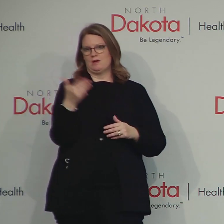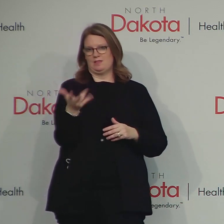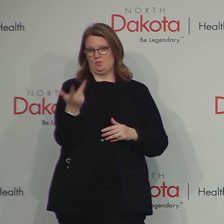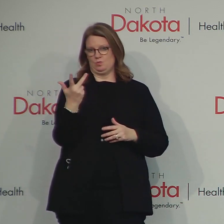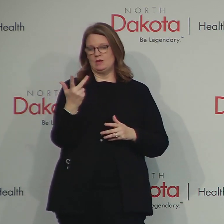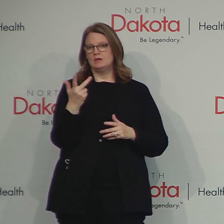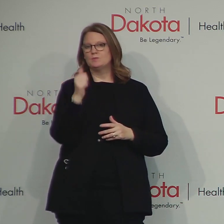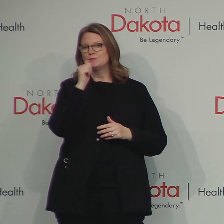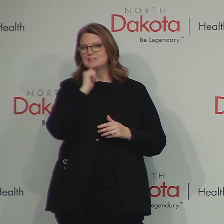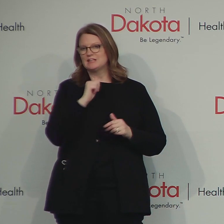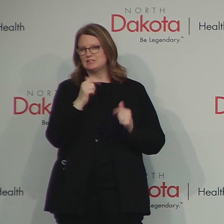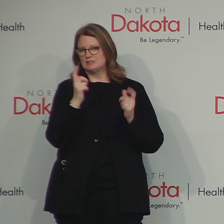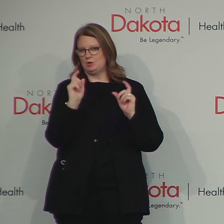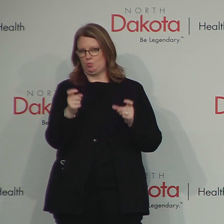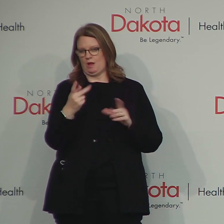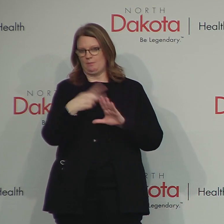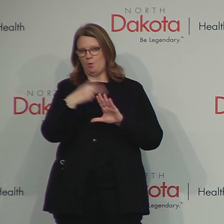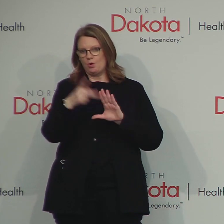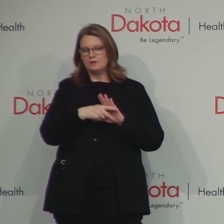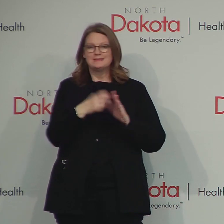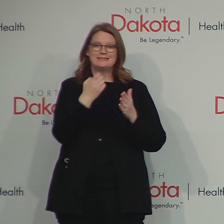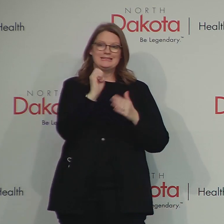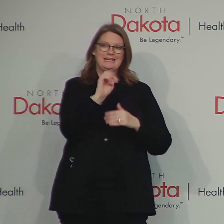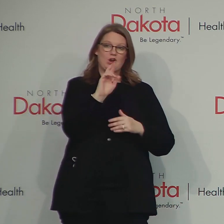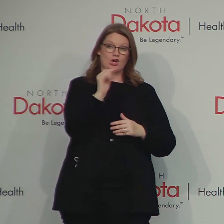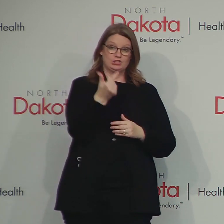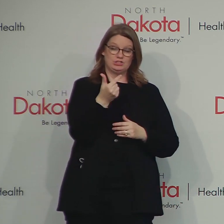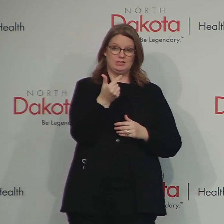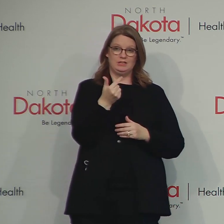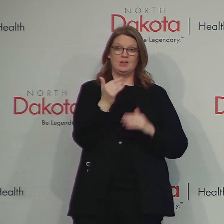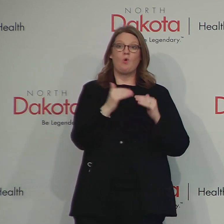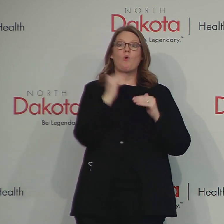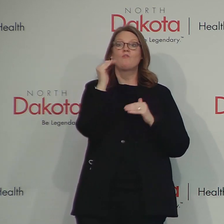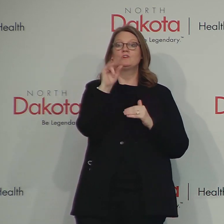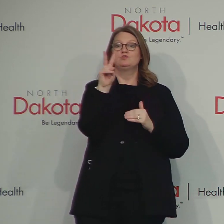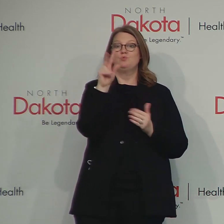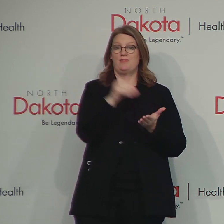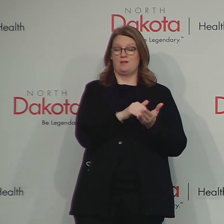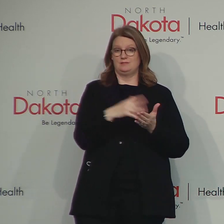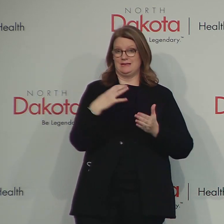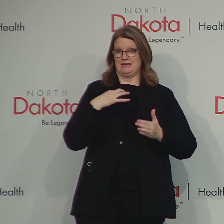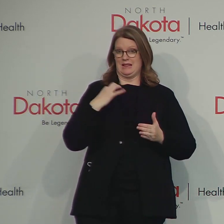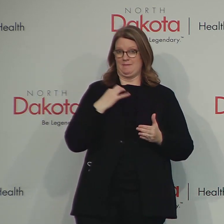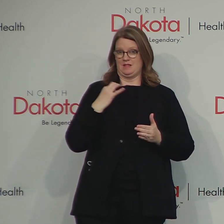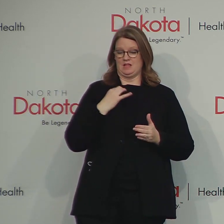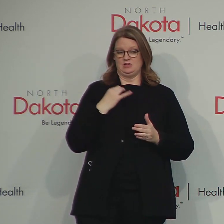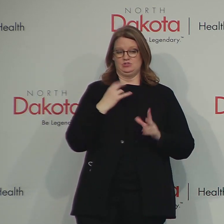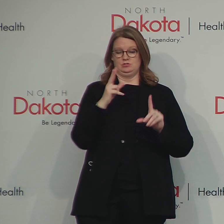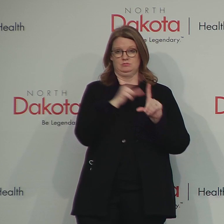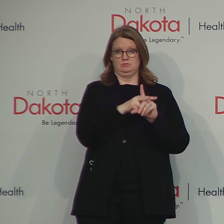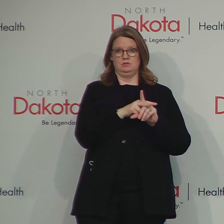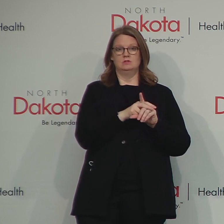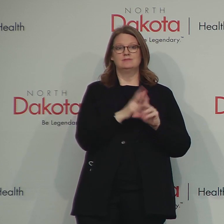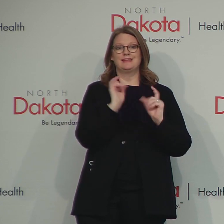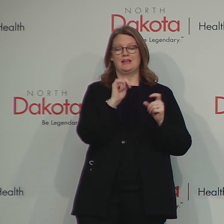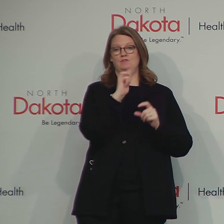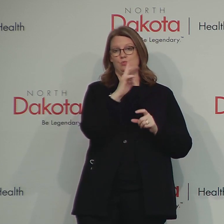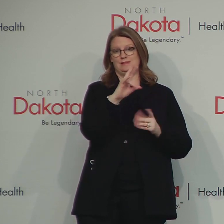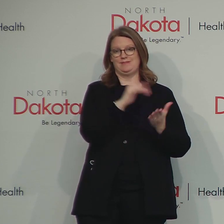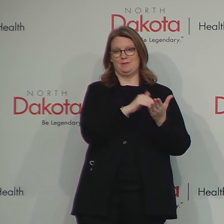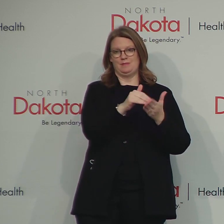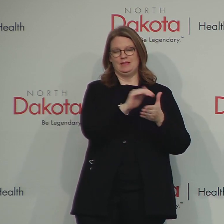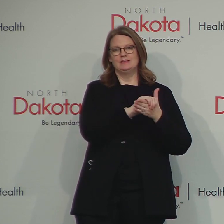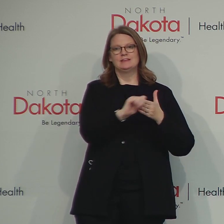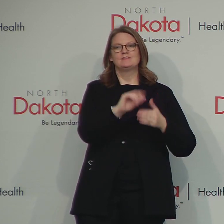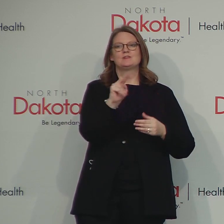grant programs. Economic Resiliency Grant received over 2,000 applications. They awarded $27 million to